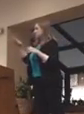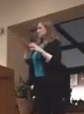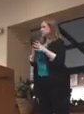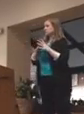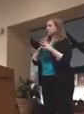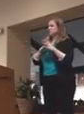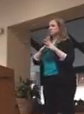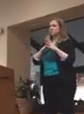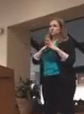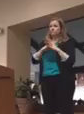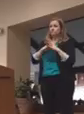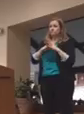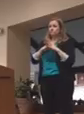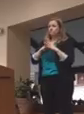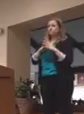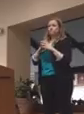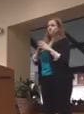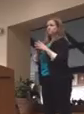Are there any other questions?